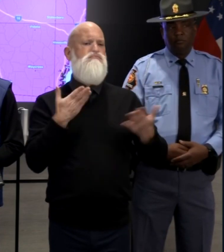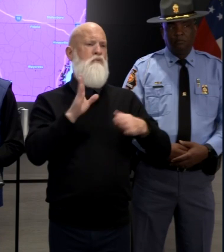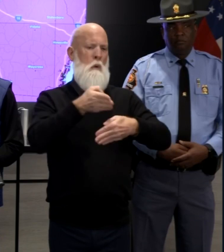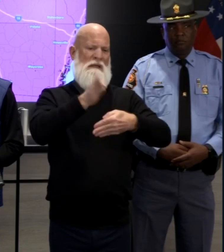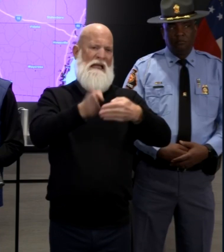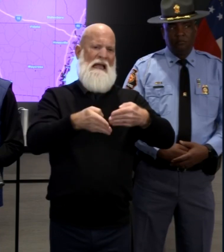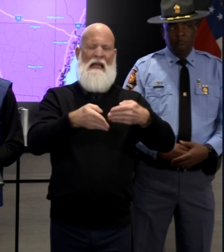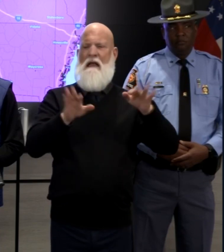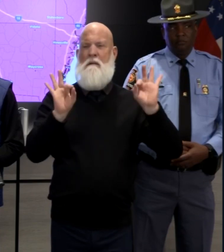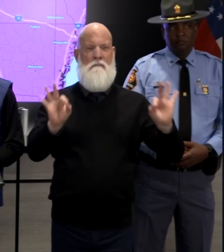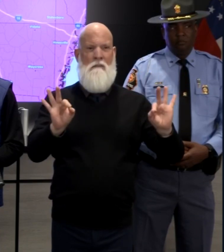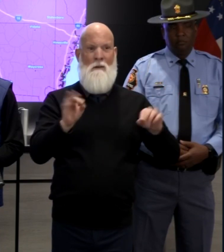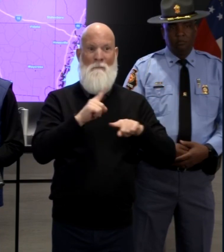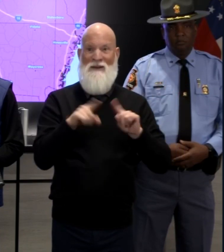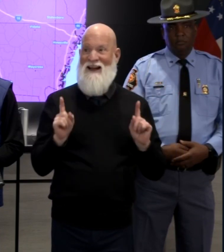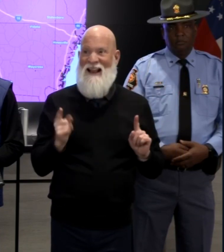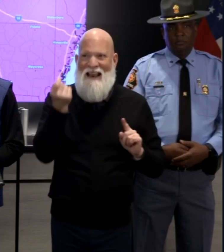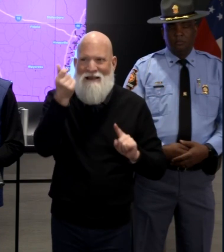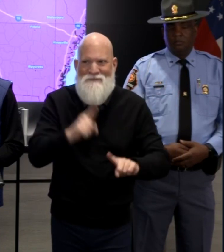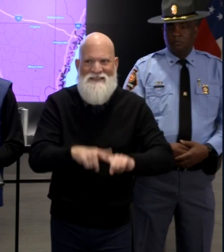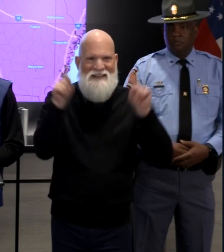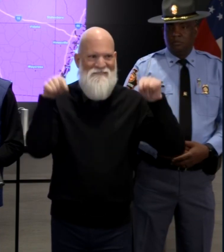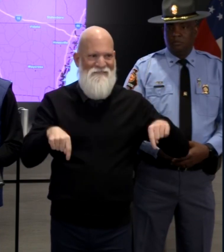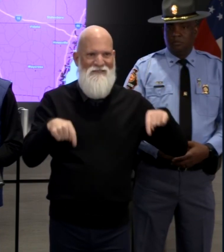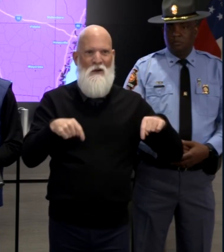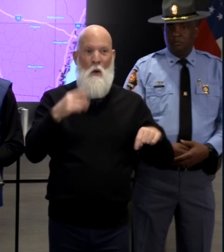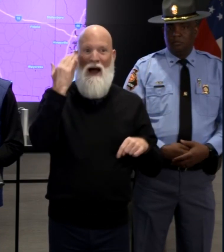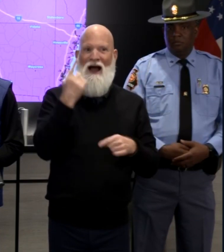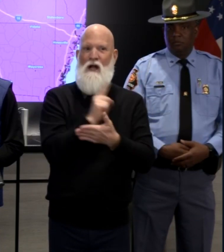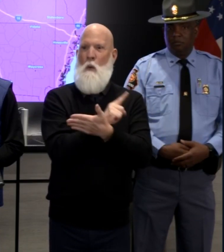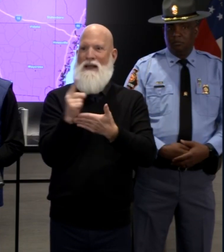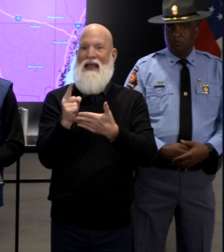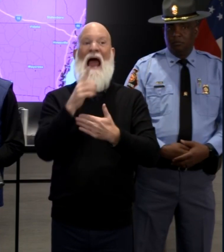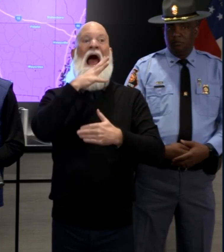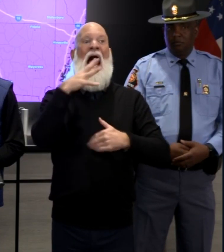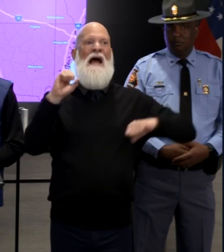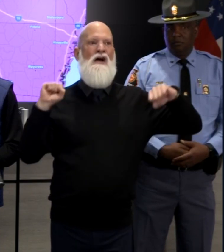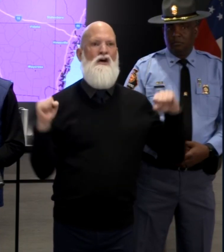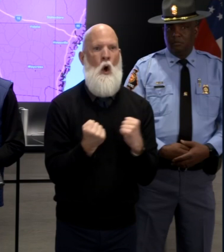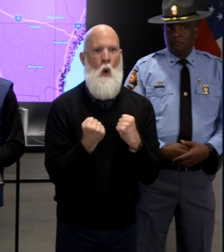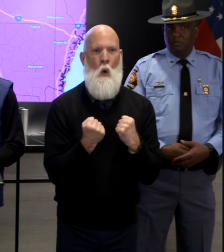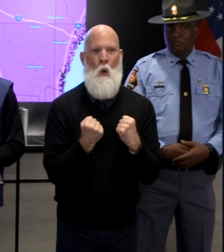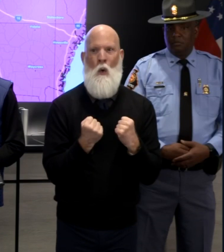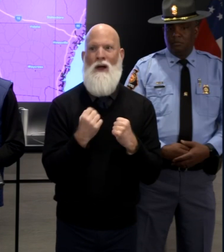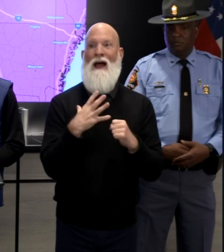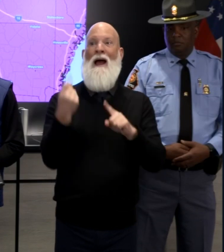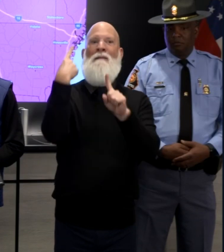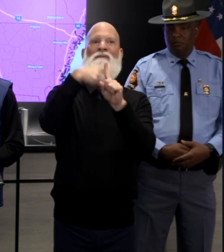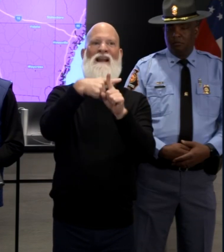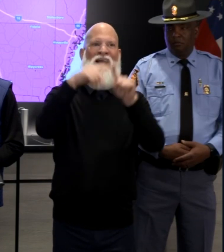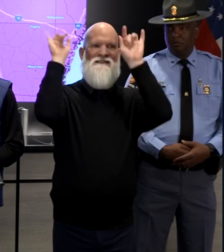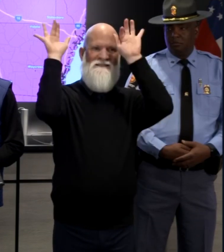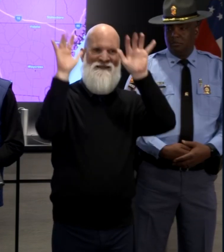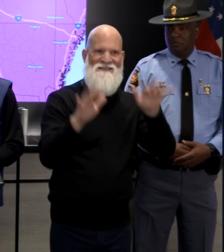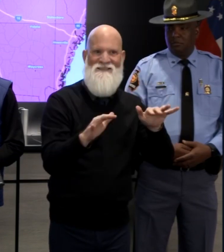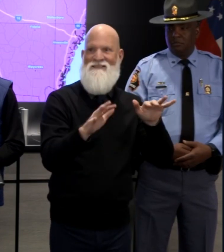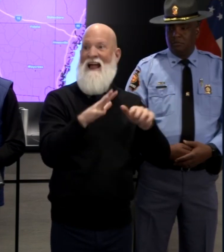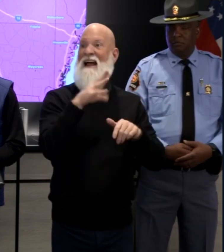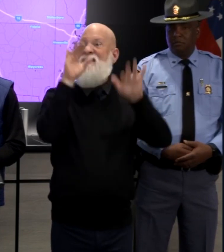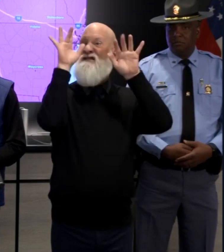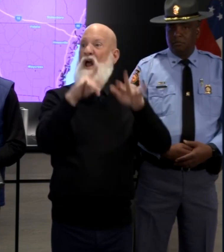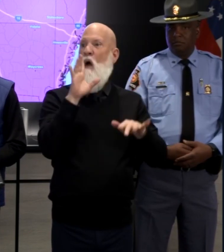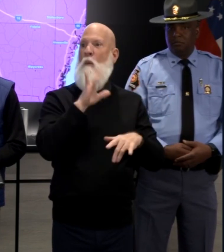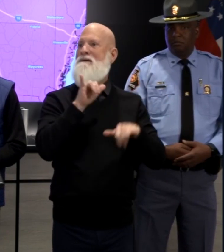is kind of the reverse of that. It's really cold now, so as soon as we get participation, like Will said, if that participation hits the